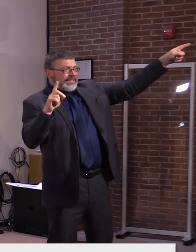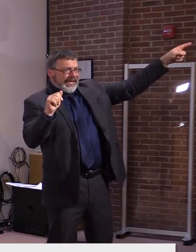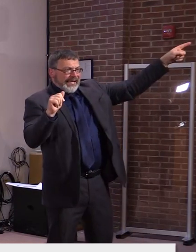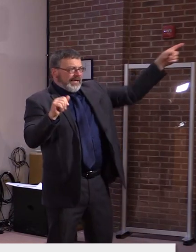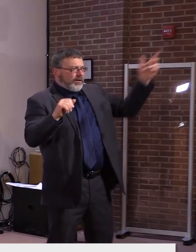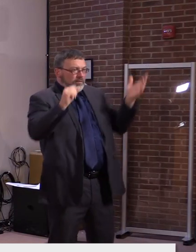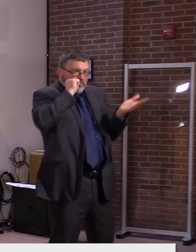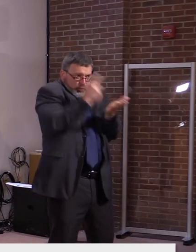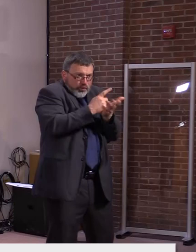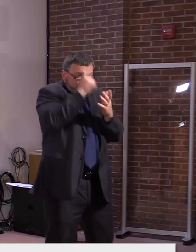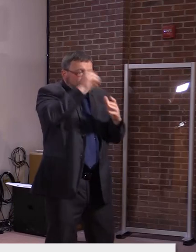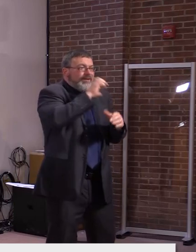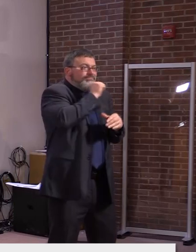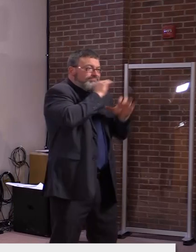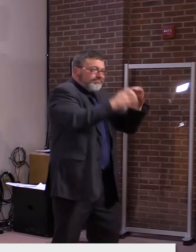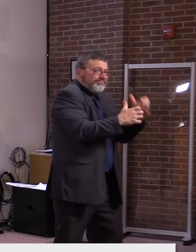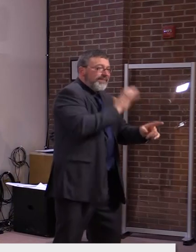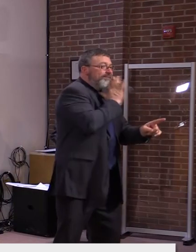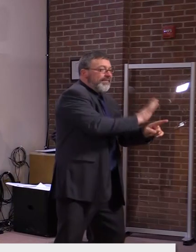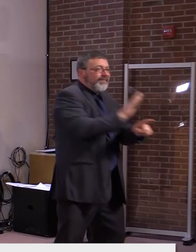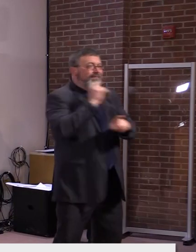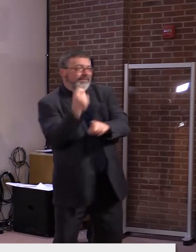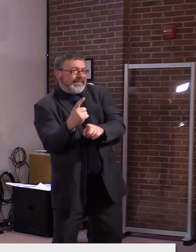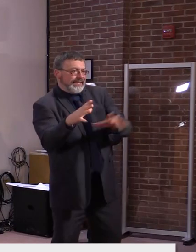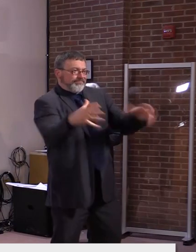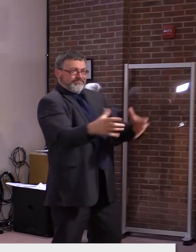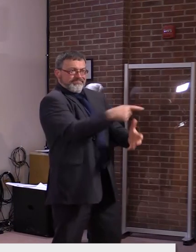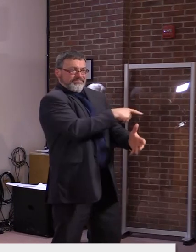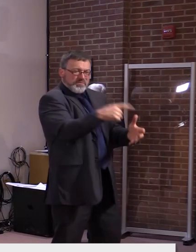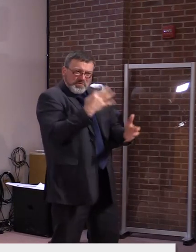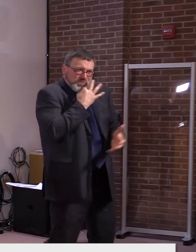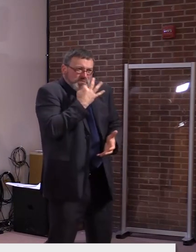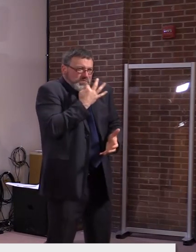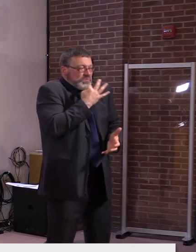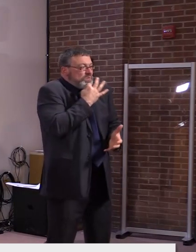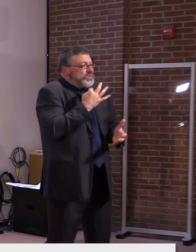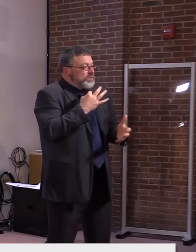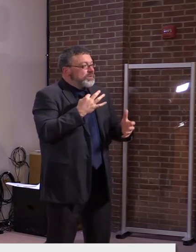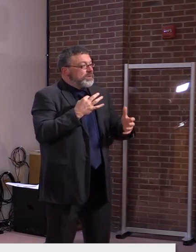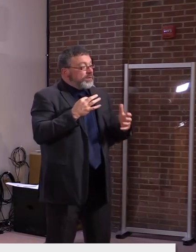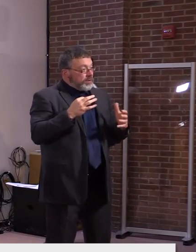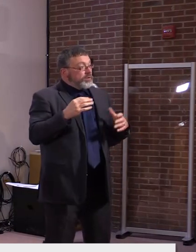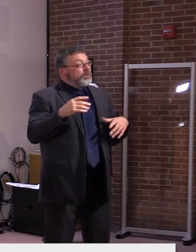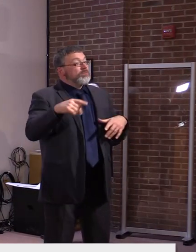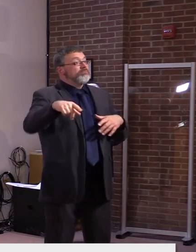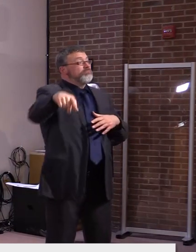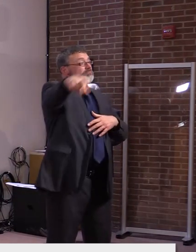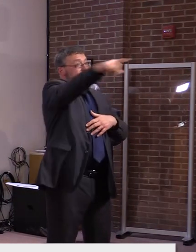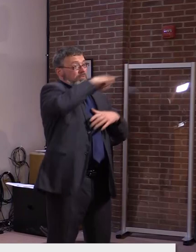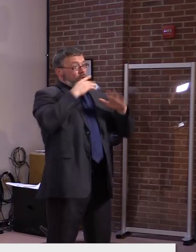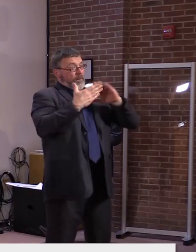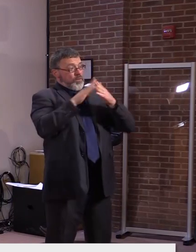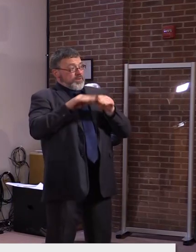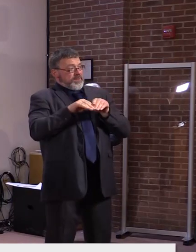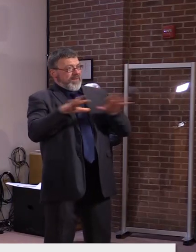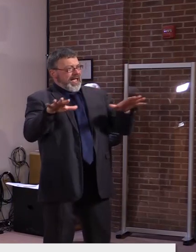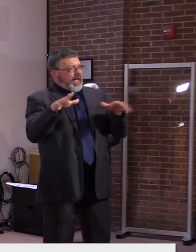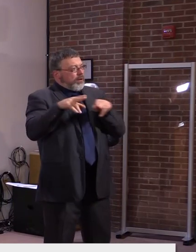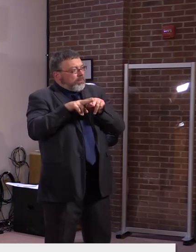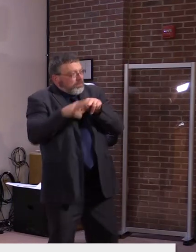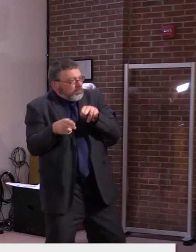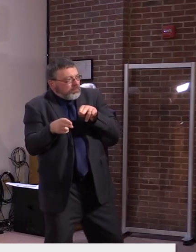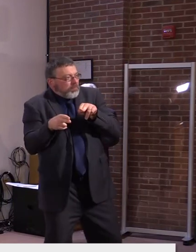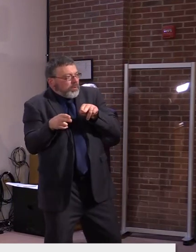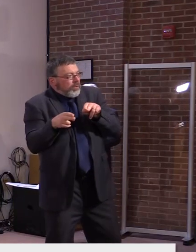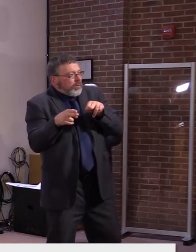the 5 to 11 vaccines. And we're seeing our numbers start to decrease across the nation and here in